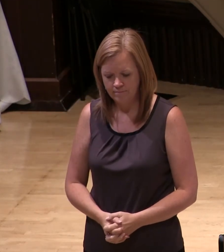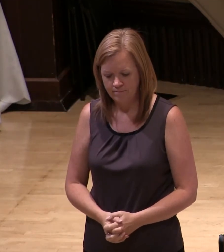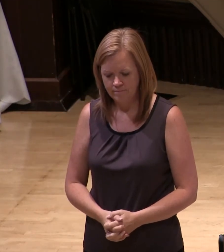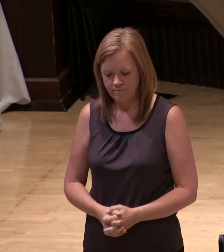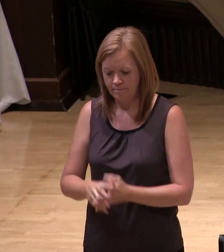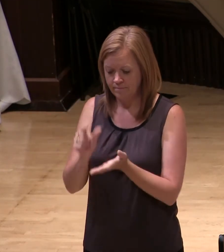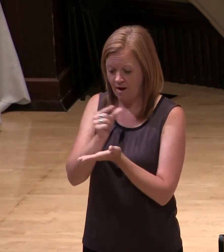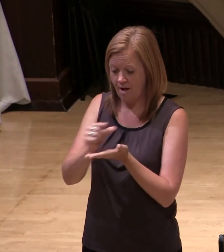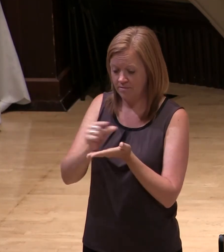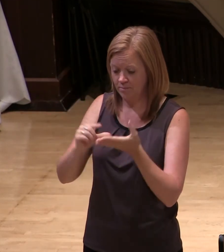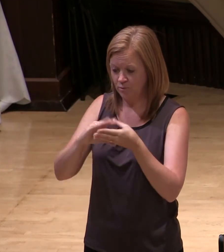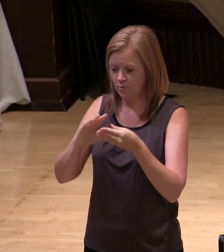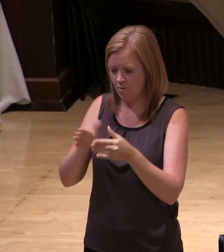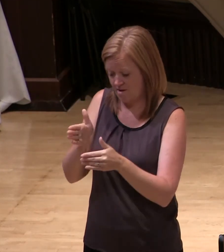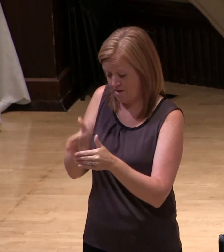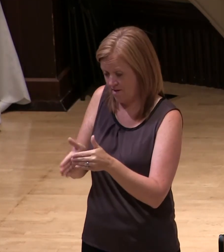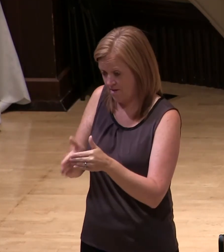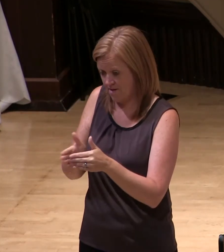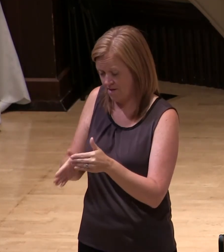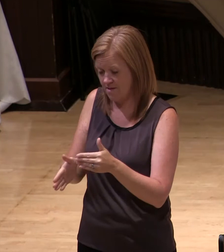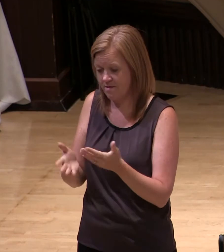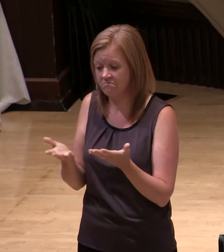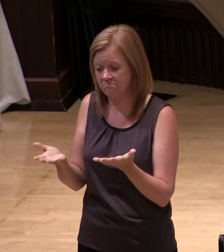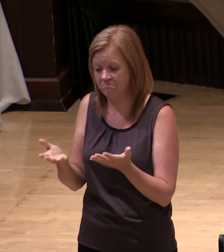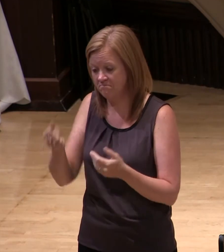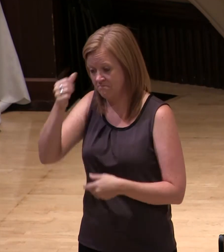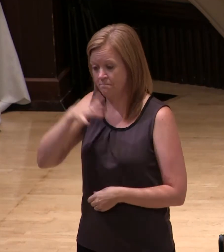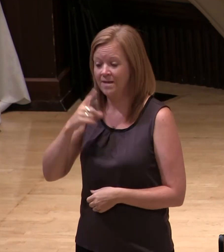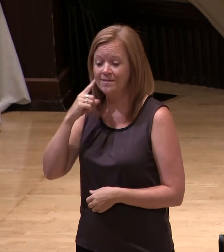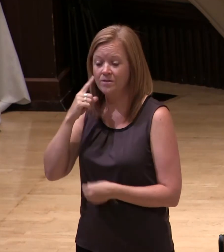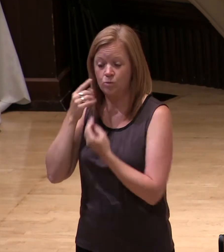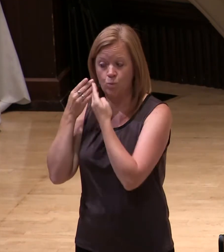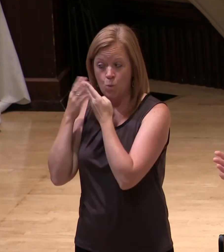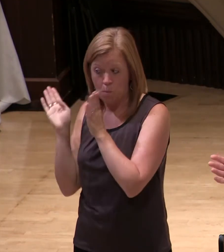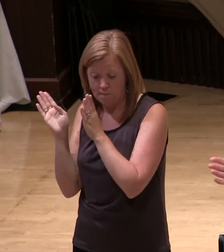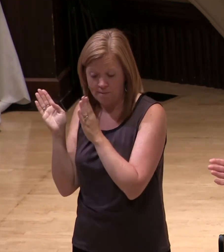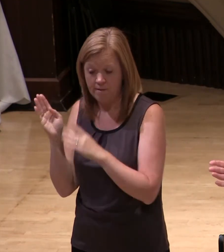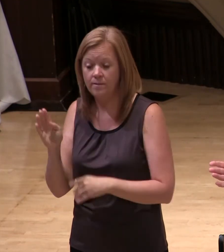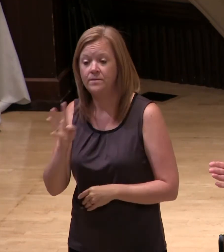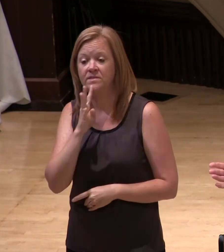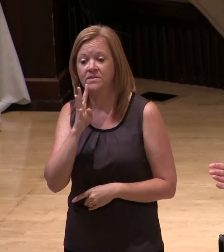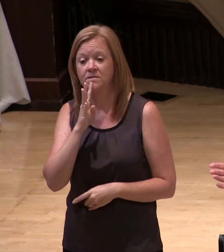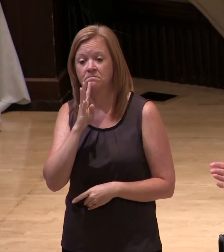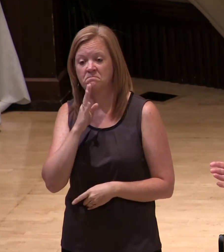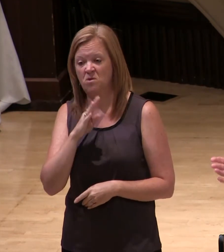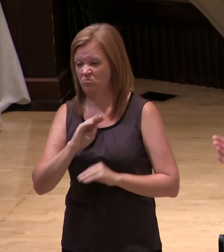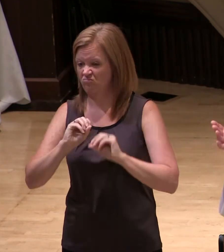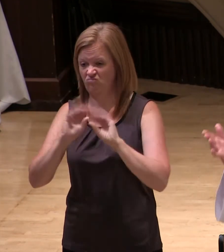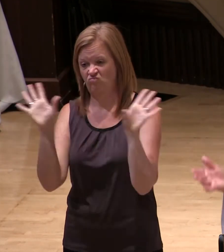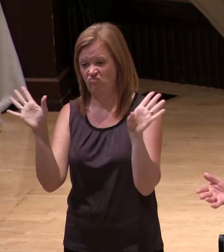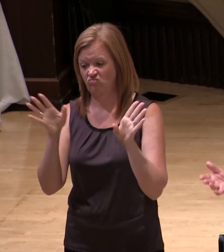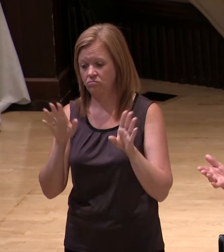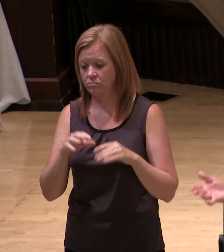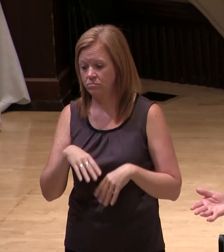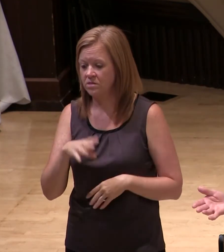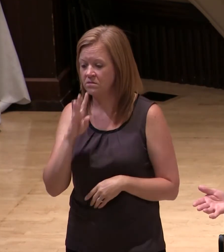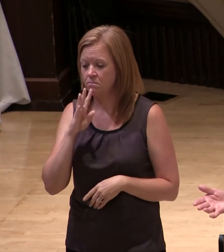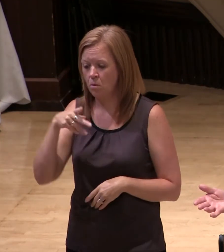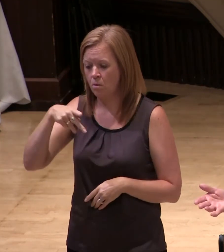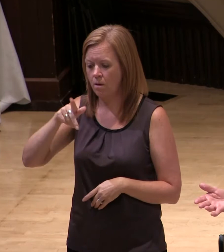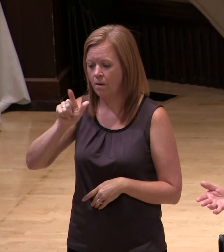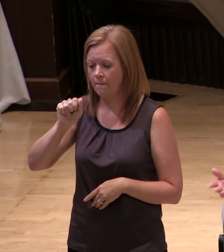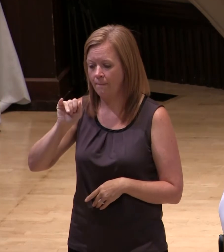The gospel story ends with this. The man's ears were opened, and he spoke plainly. He spoke